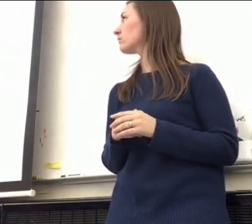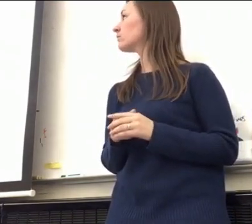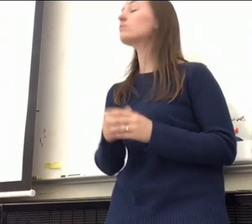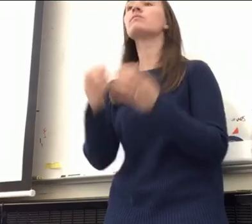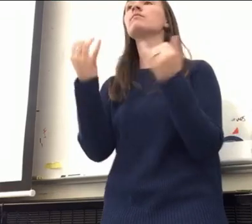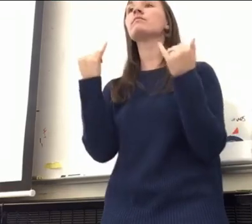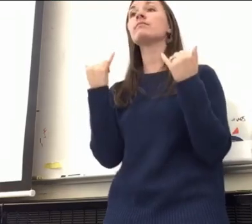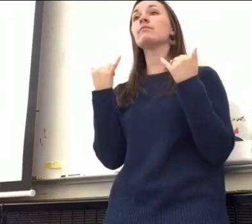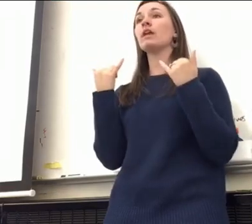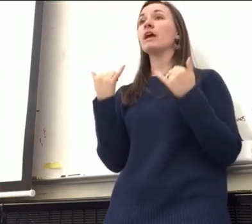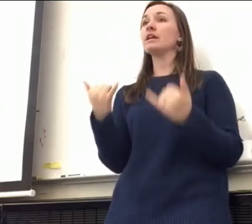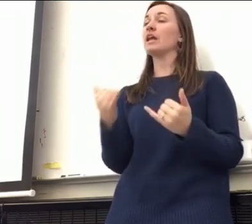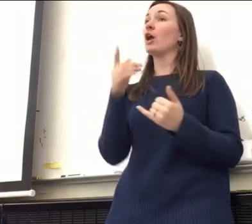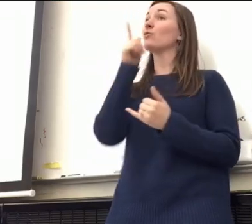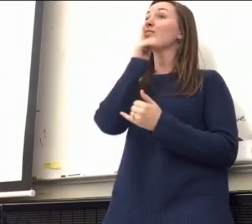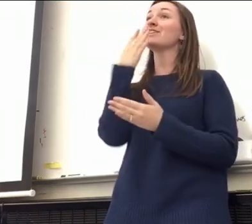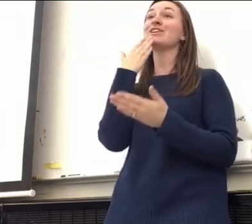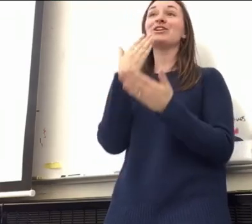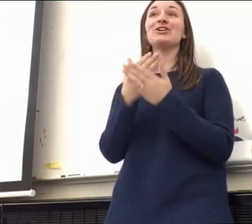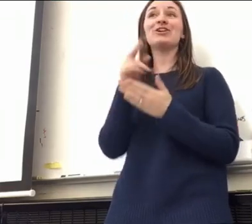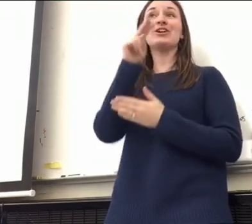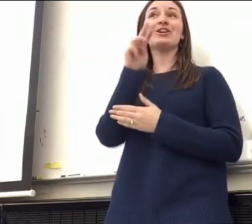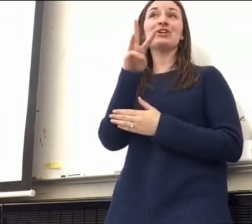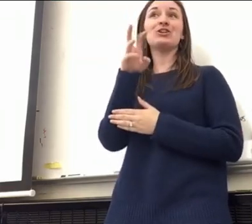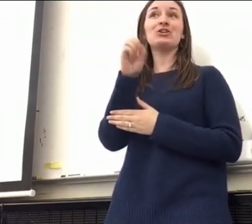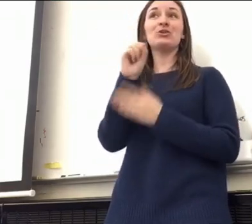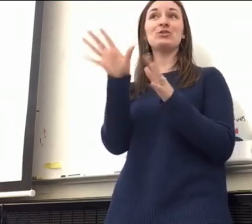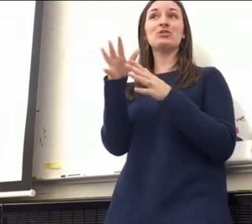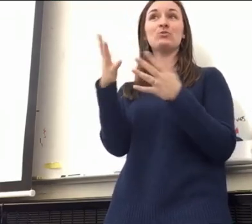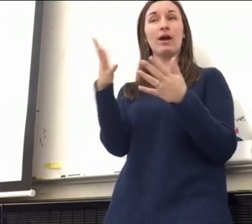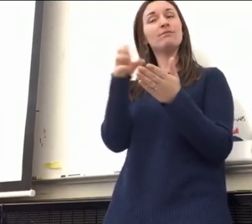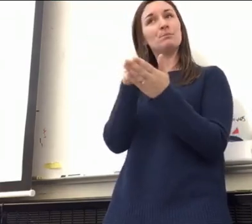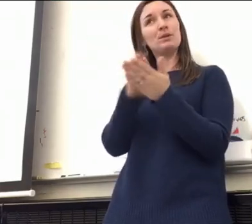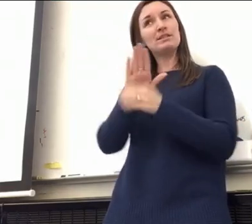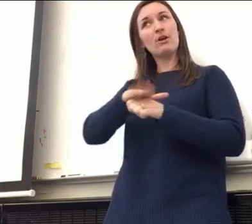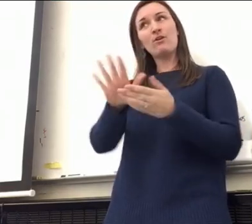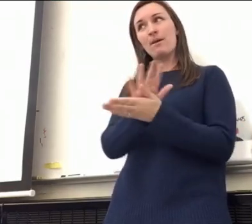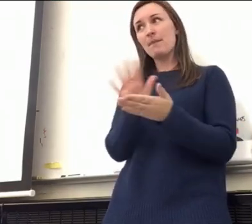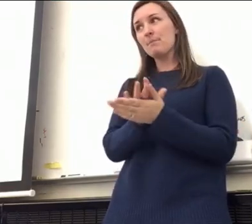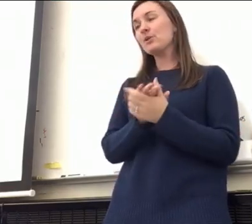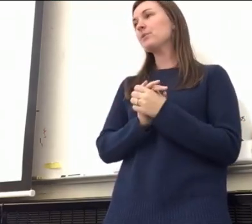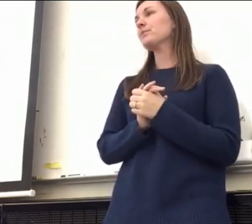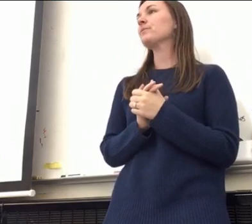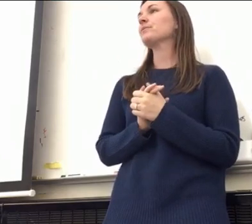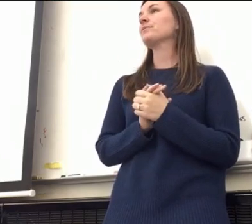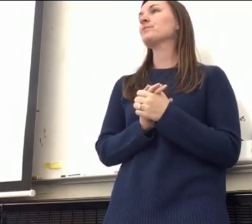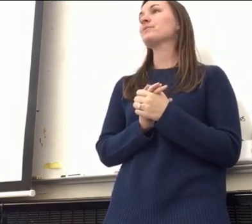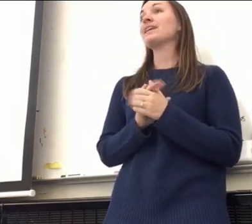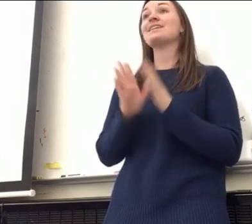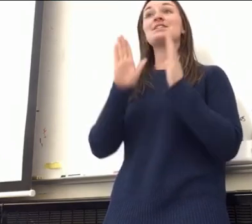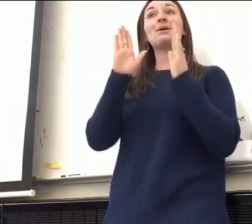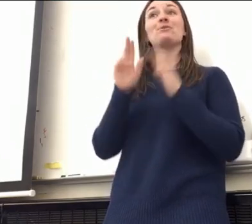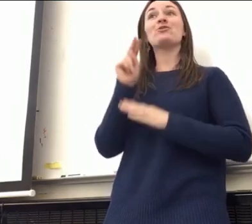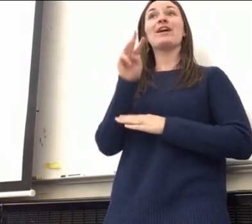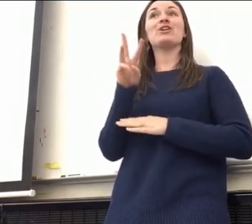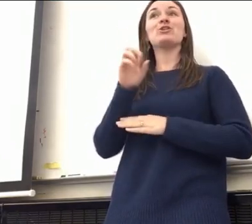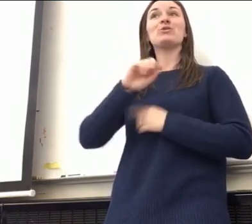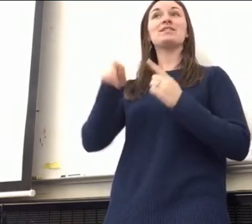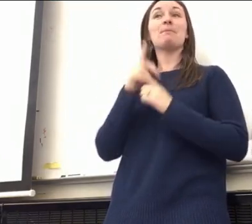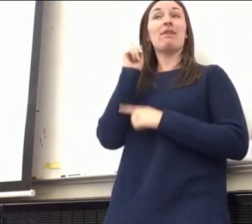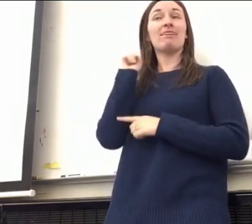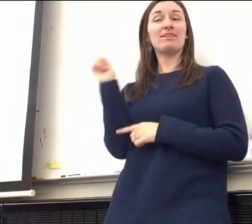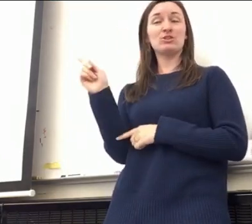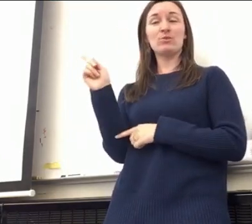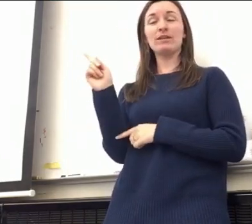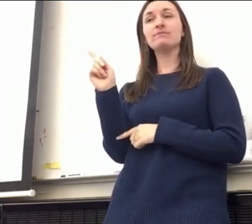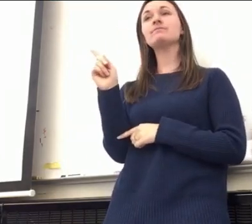Now, here's a really good news, and if you want to write it on your piece of paper, here's some great news about this one.